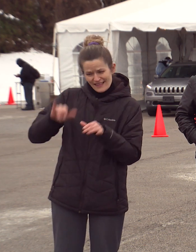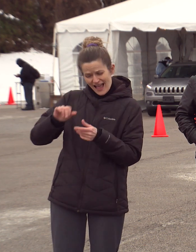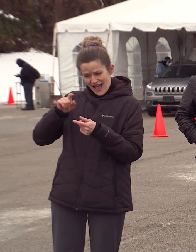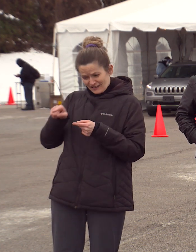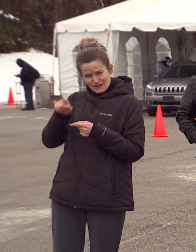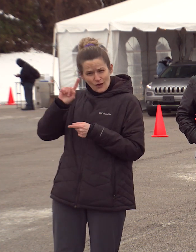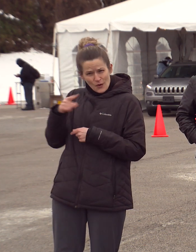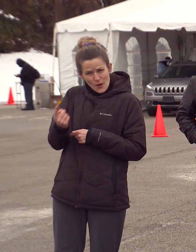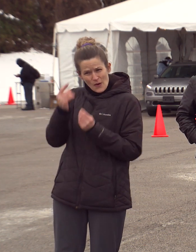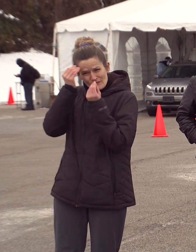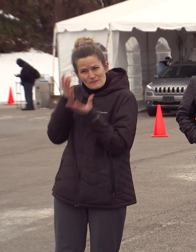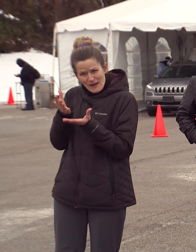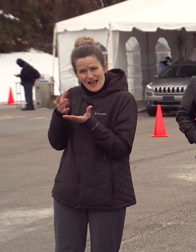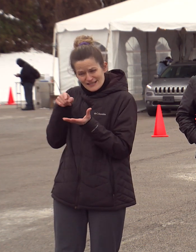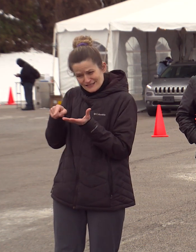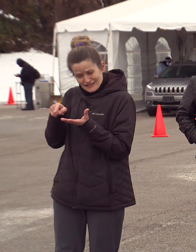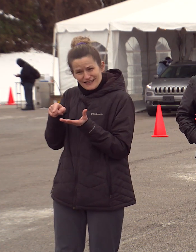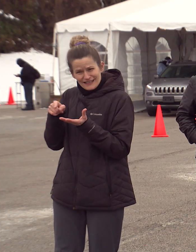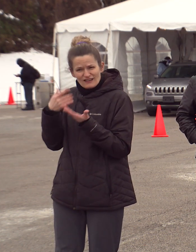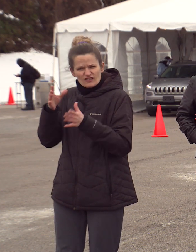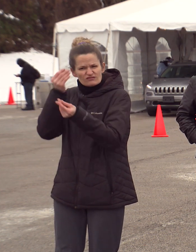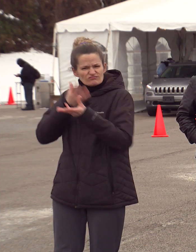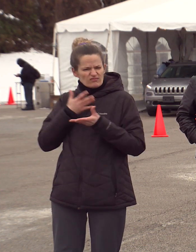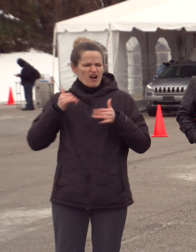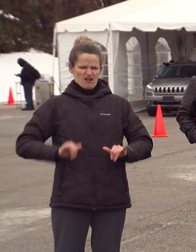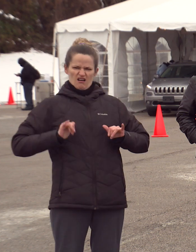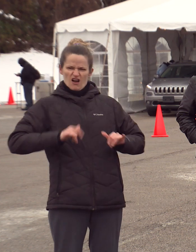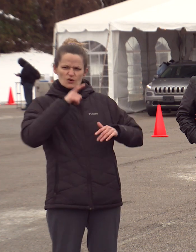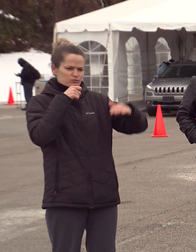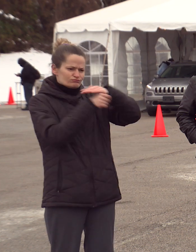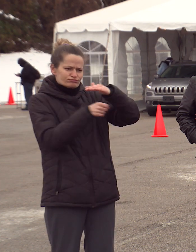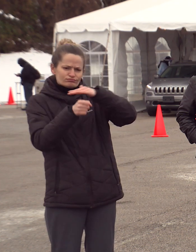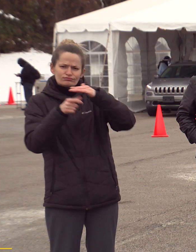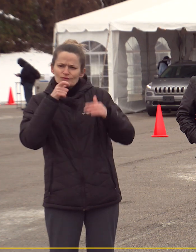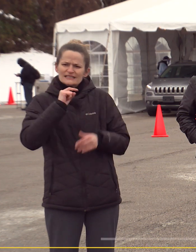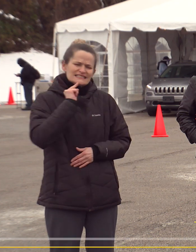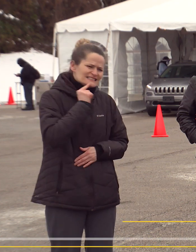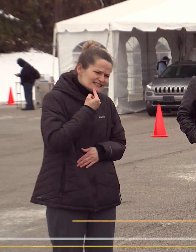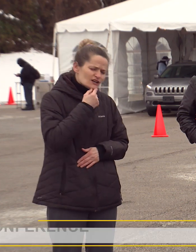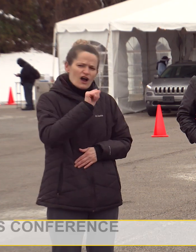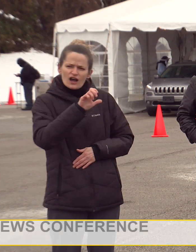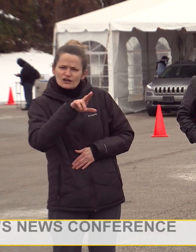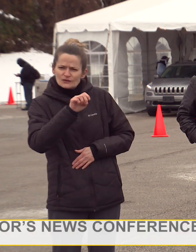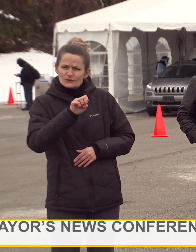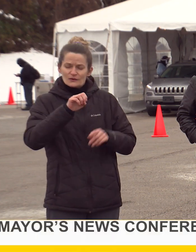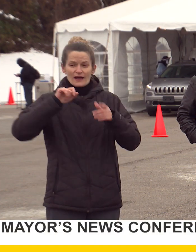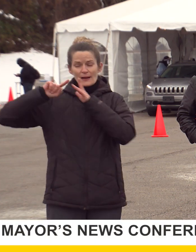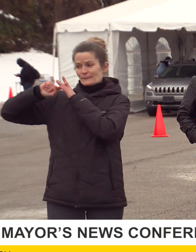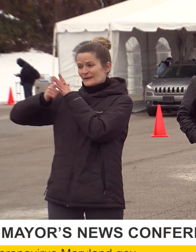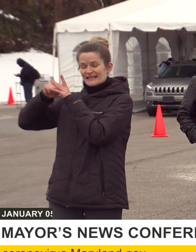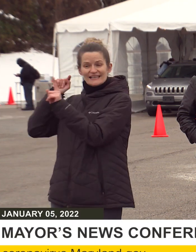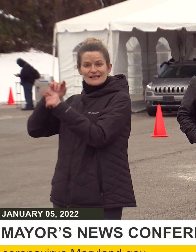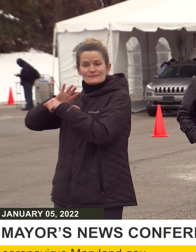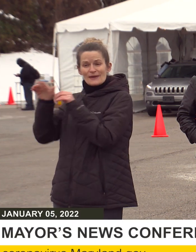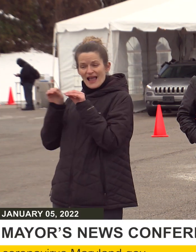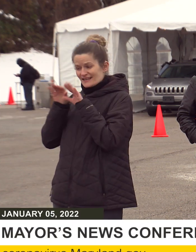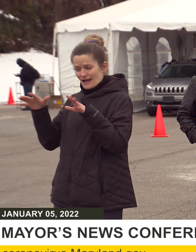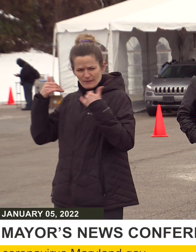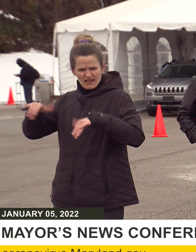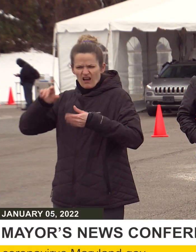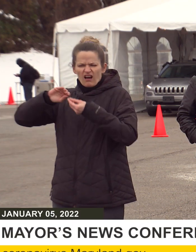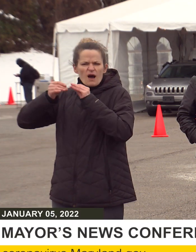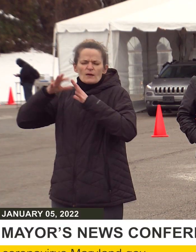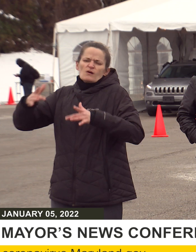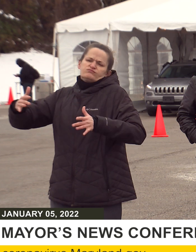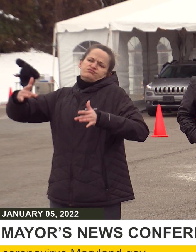needing acute care compared to earlier in the pandemic when ICU cases were overwhelming area hospitals. But on the downside,